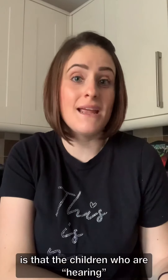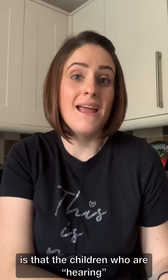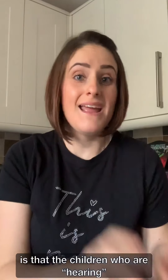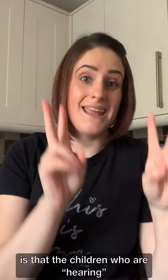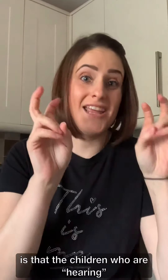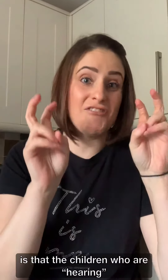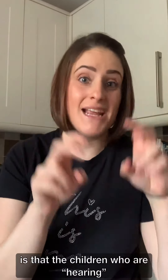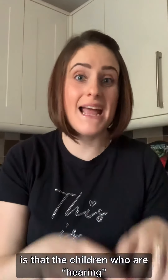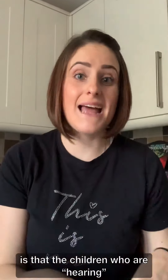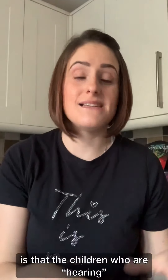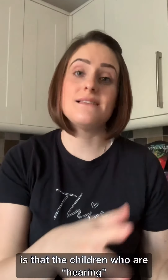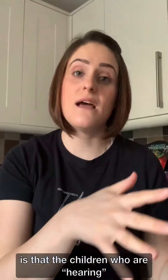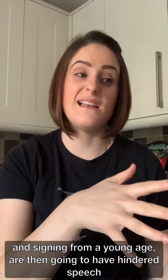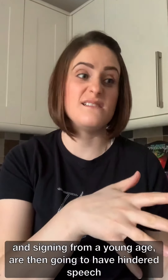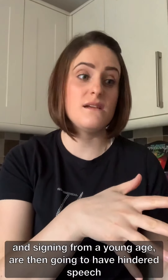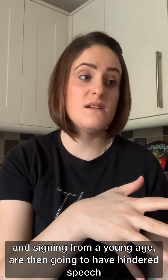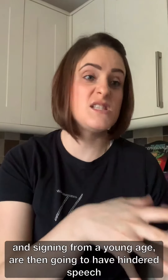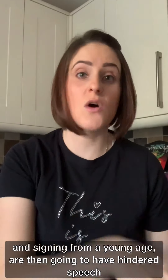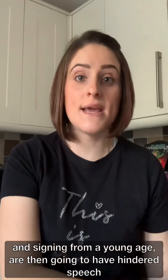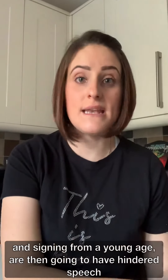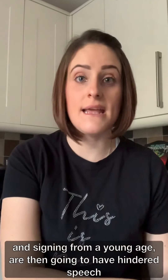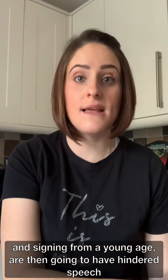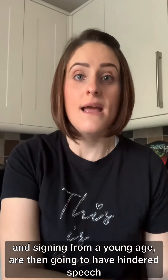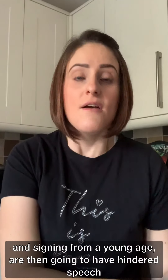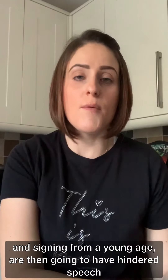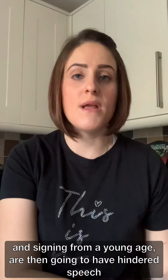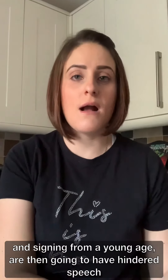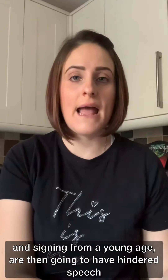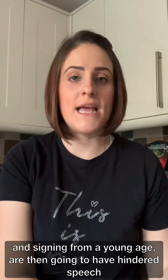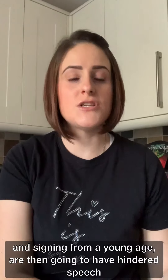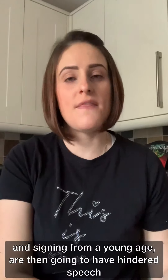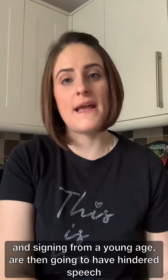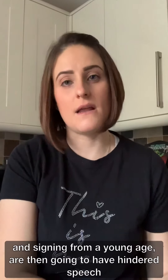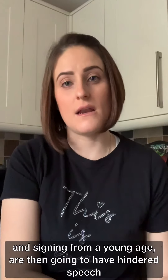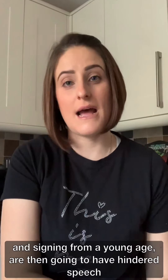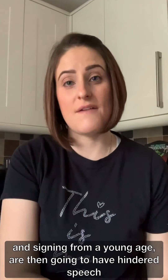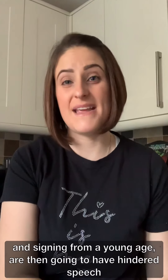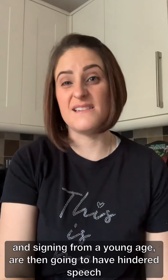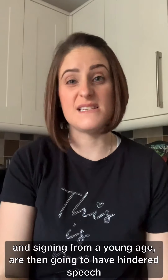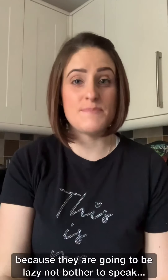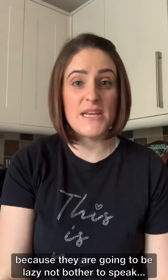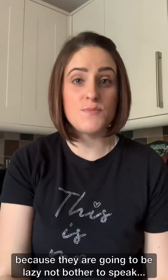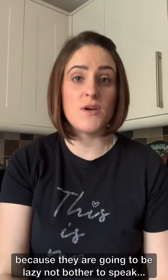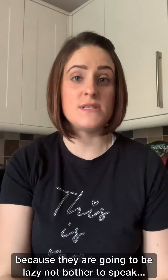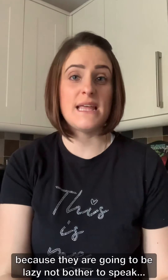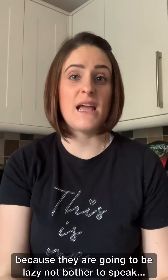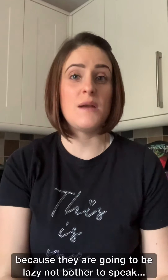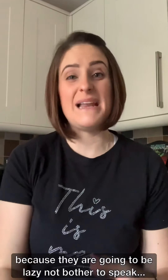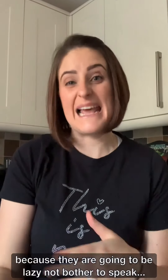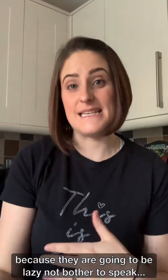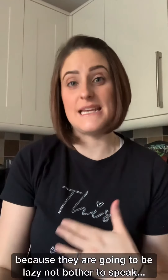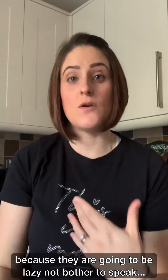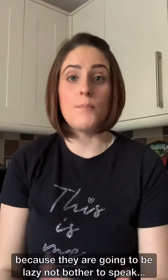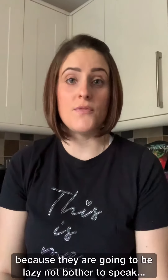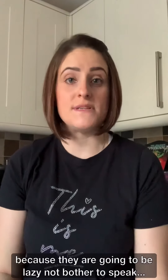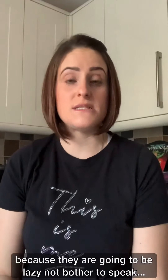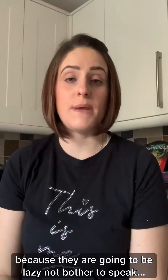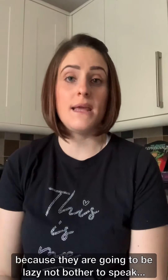hearing and and signing from a young age are then going to have hindered speech because they're going to be lazy and not bother to speak